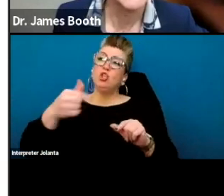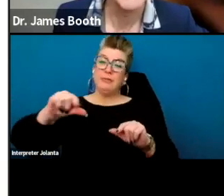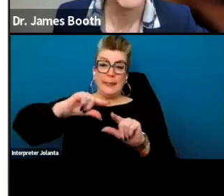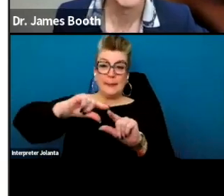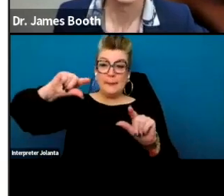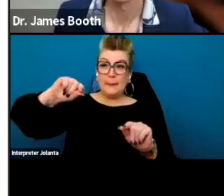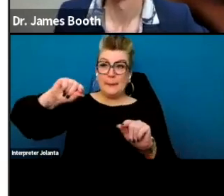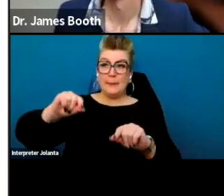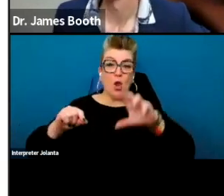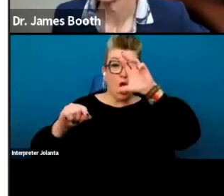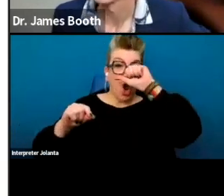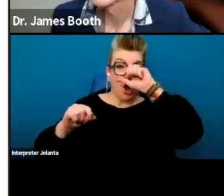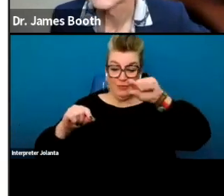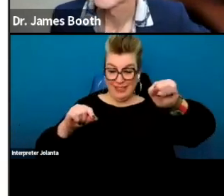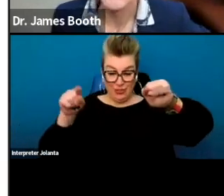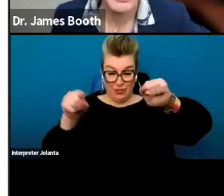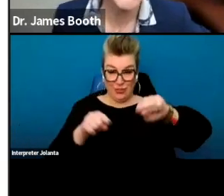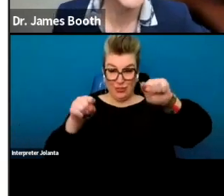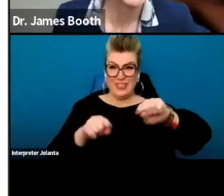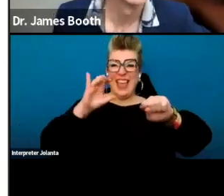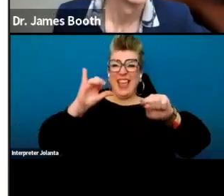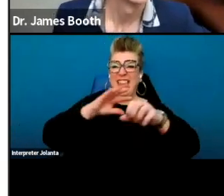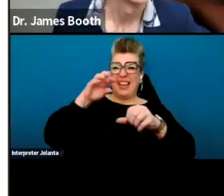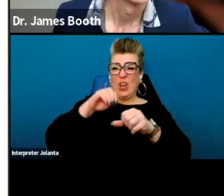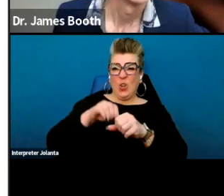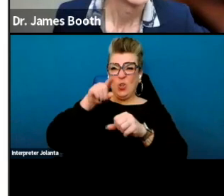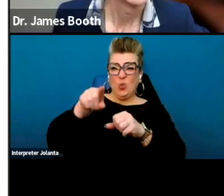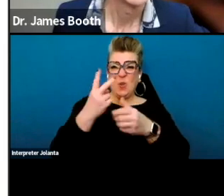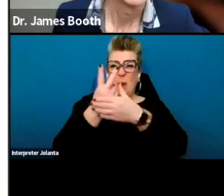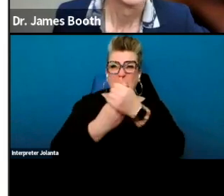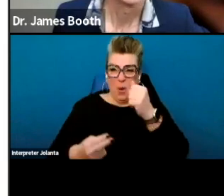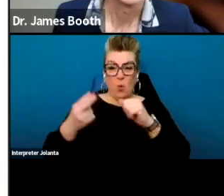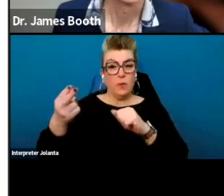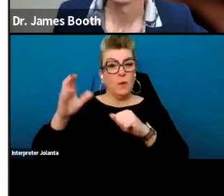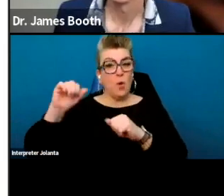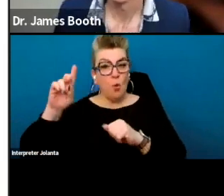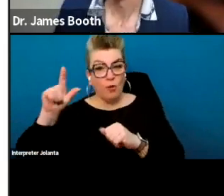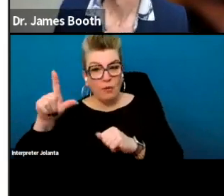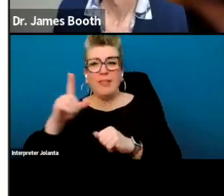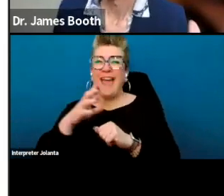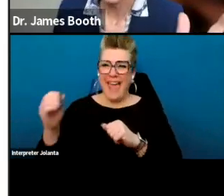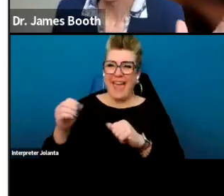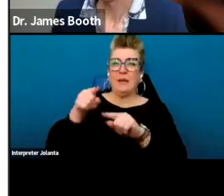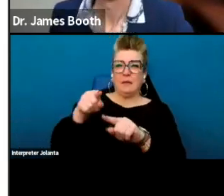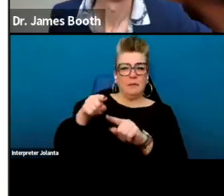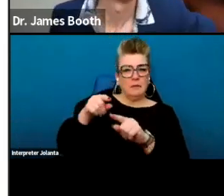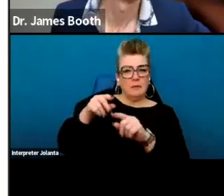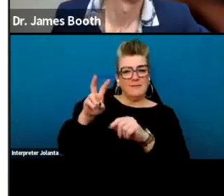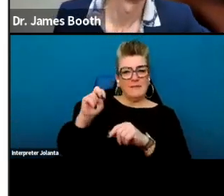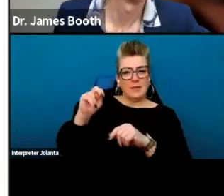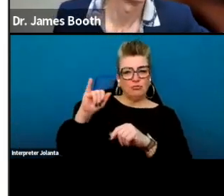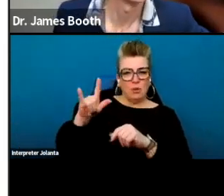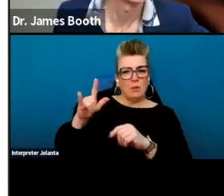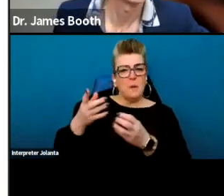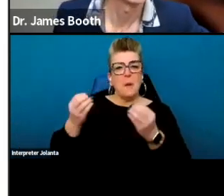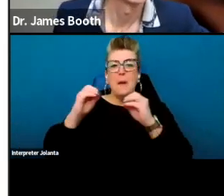So we're talking about posterior superior temporal gyrus, and also kind of more superior regions